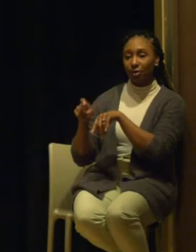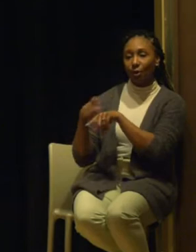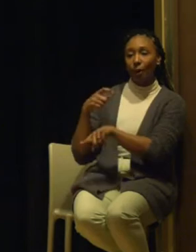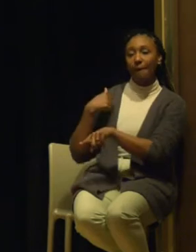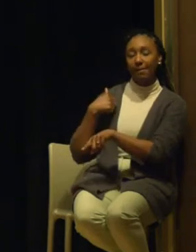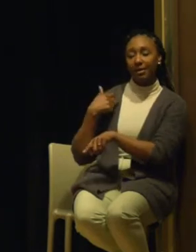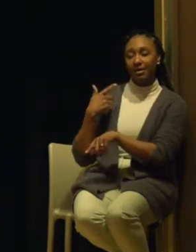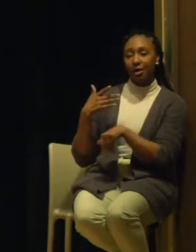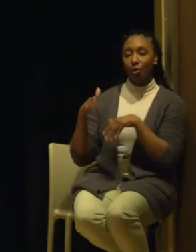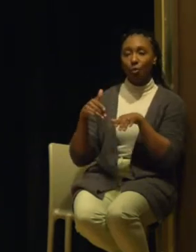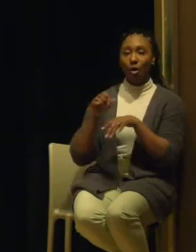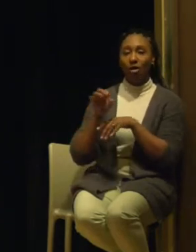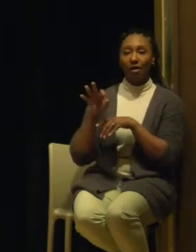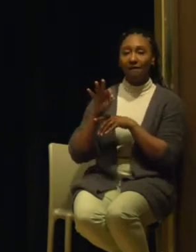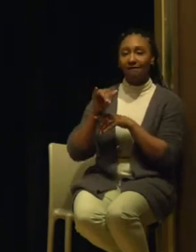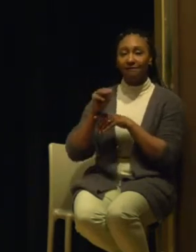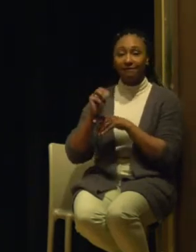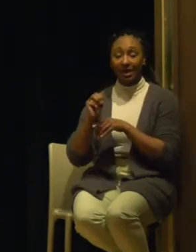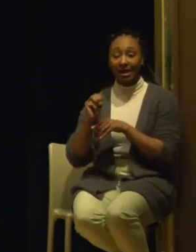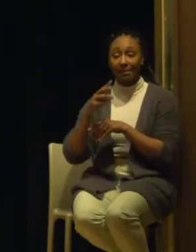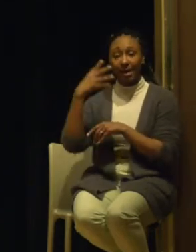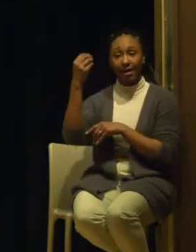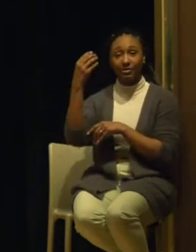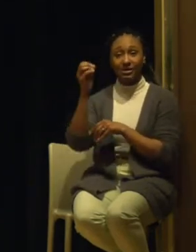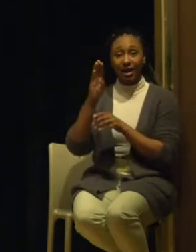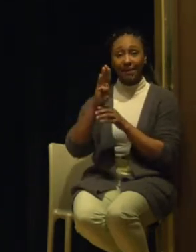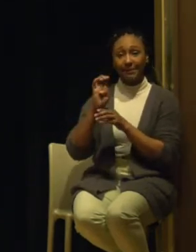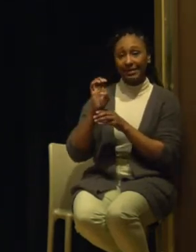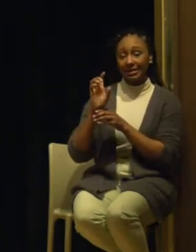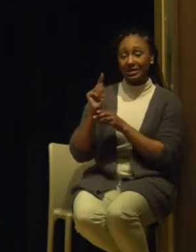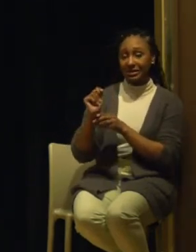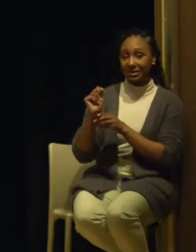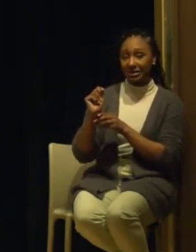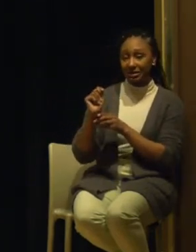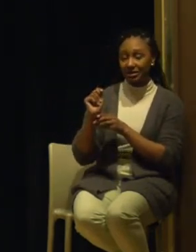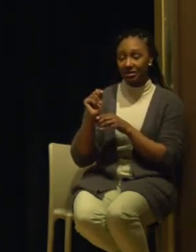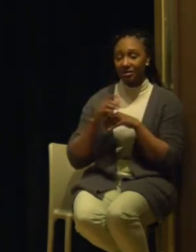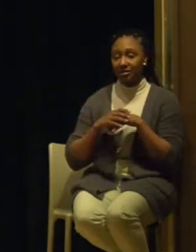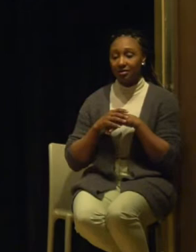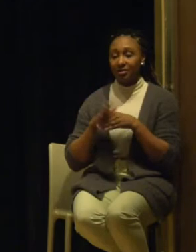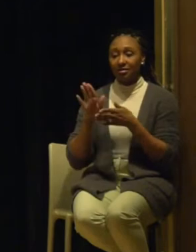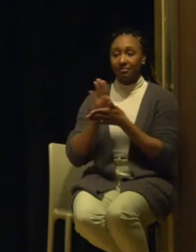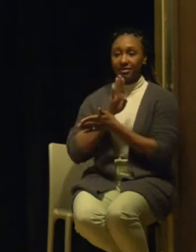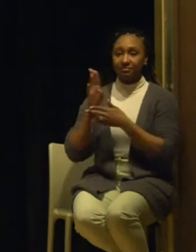We had a walk of fame outside BET's headquarters in DC. Mm-hmm. And we were giving her a walk of fame.